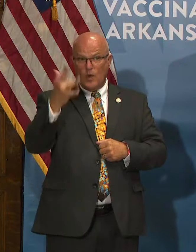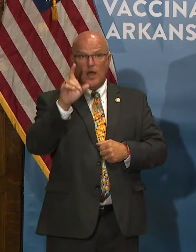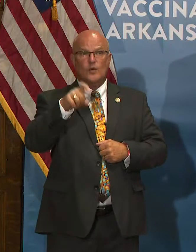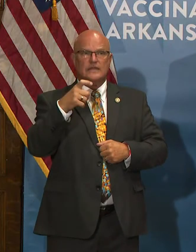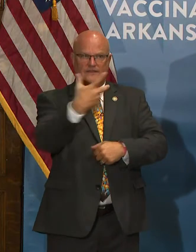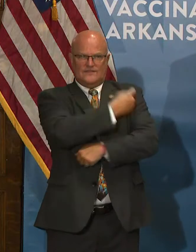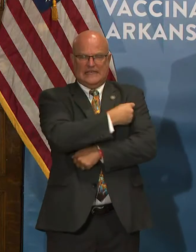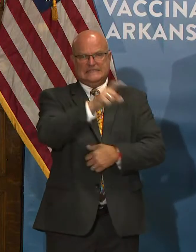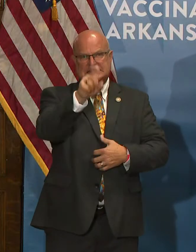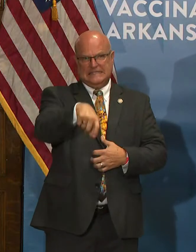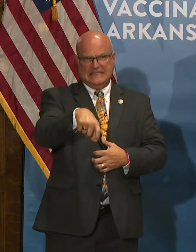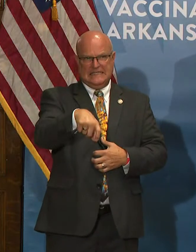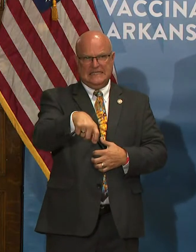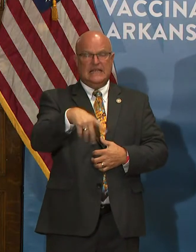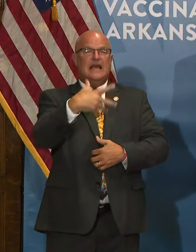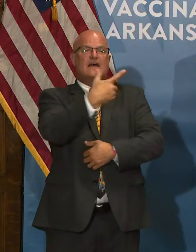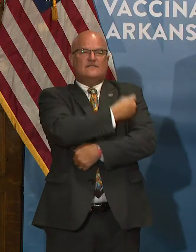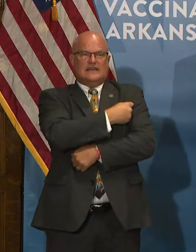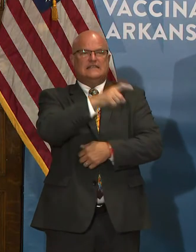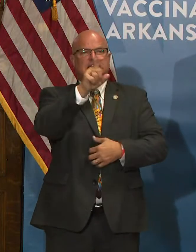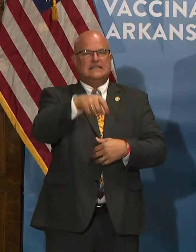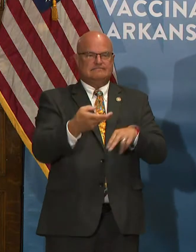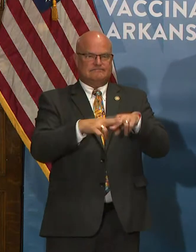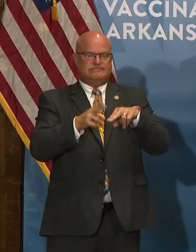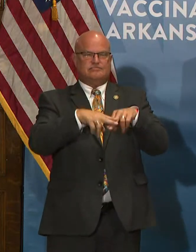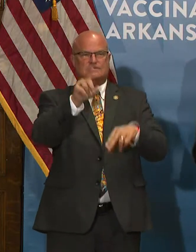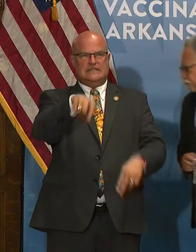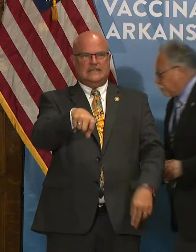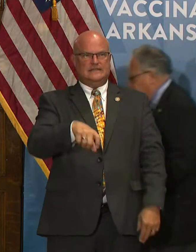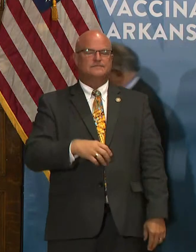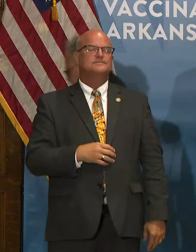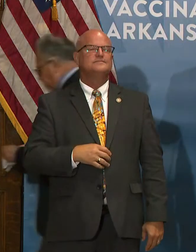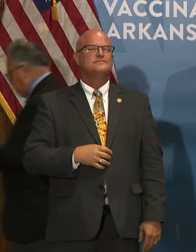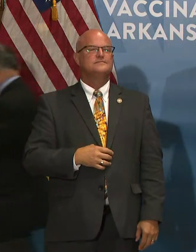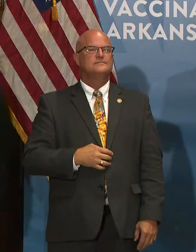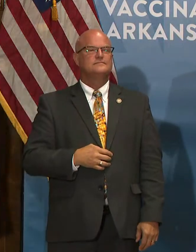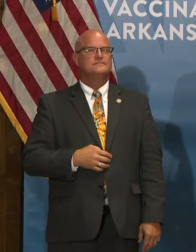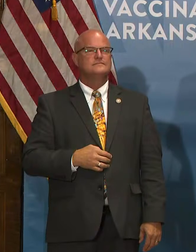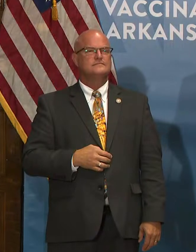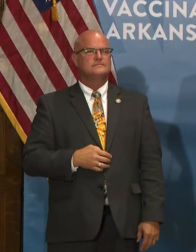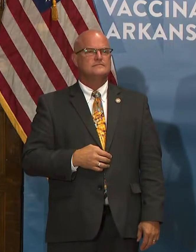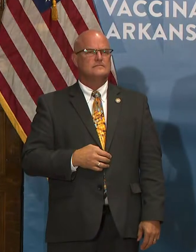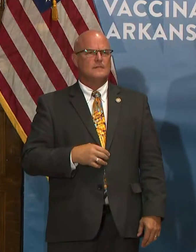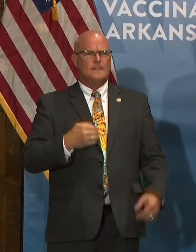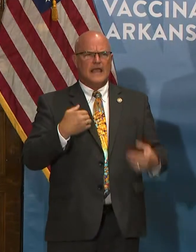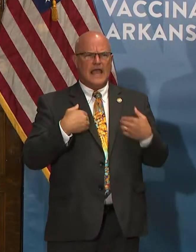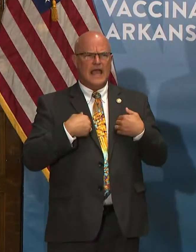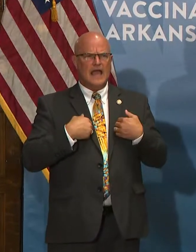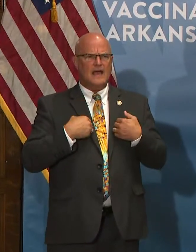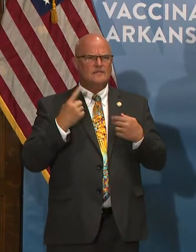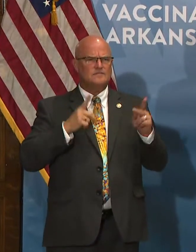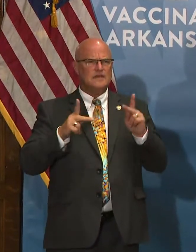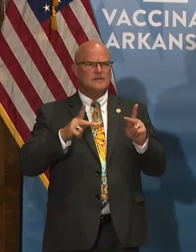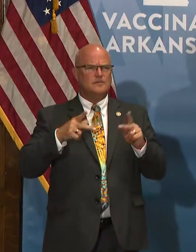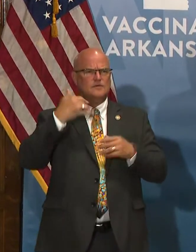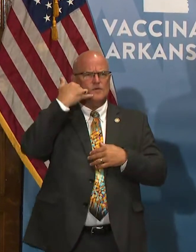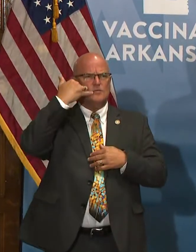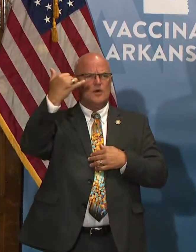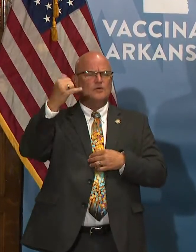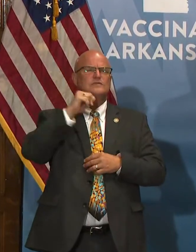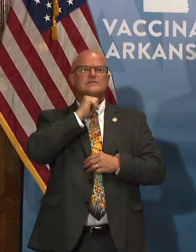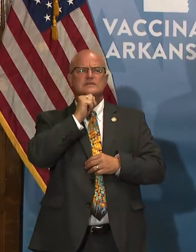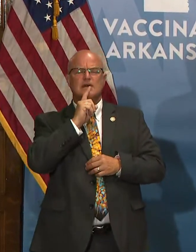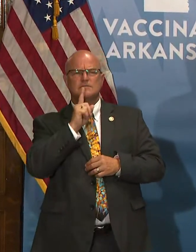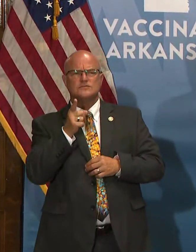need to be vaccinated, right? We need to get those vaccination numbers up. And I don't know whether we have anybody remotely today or